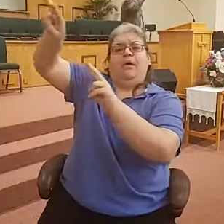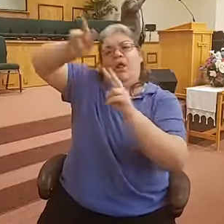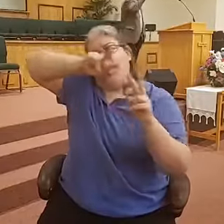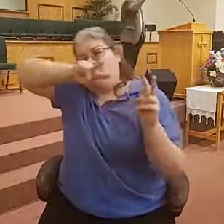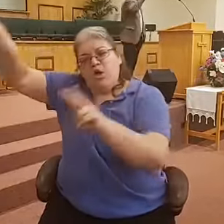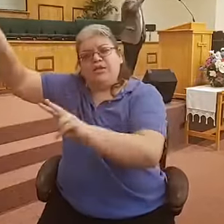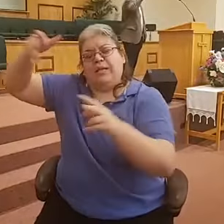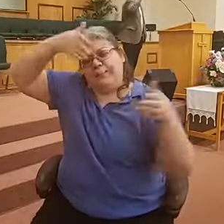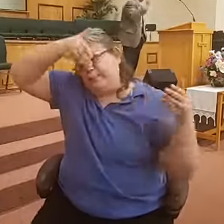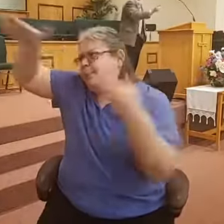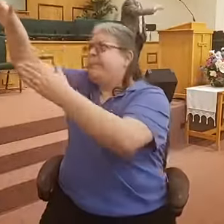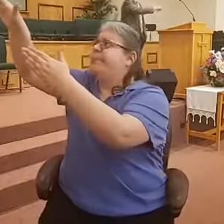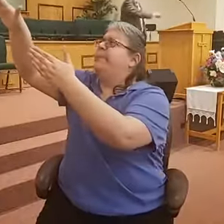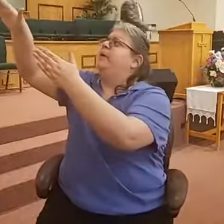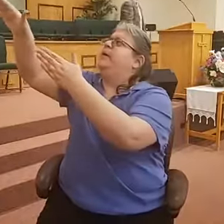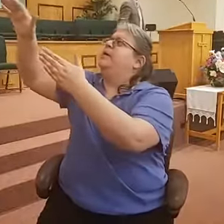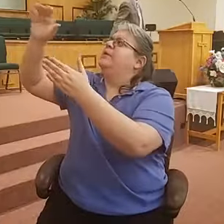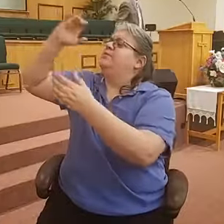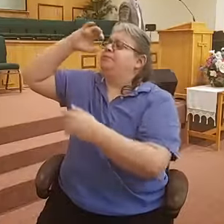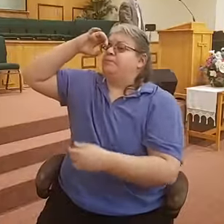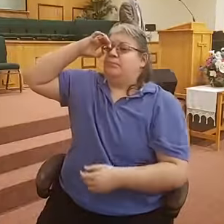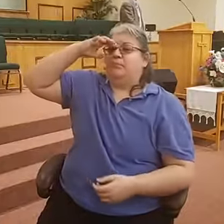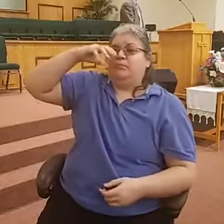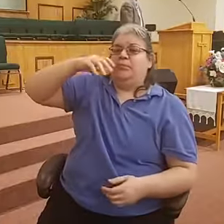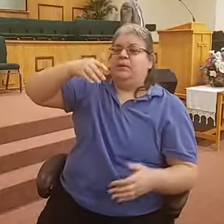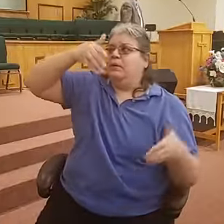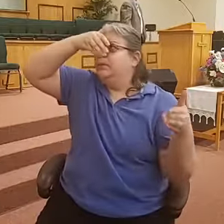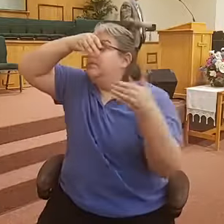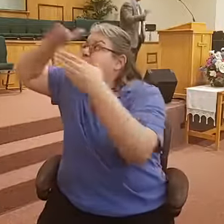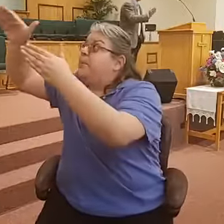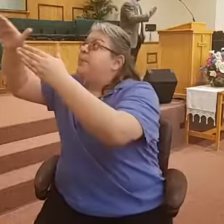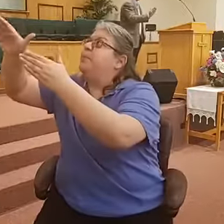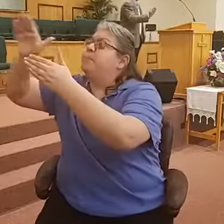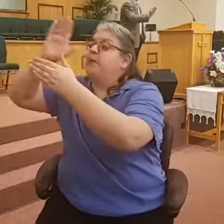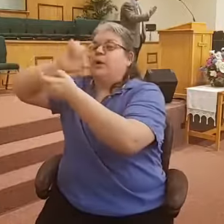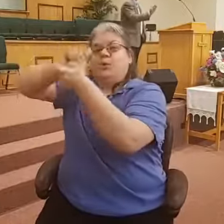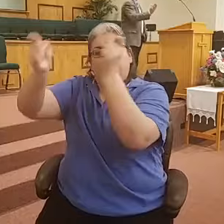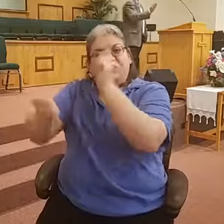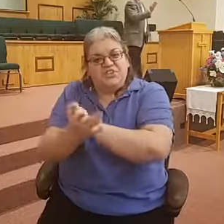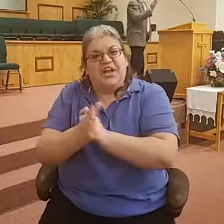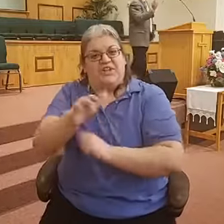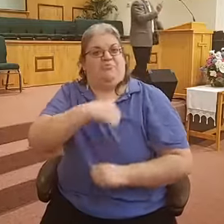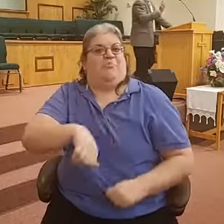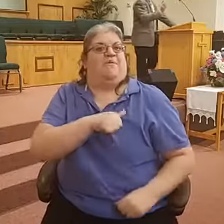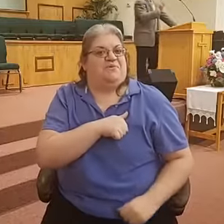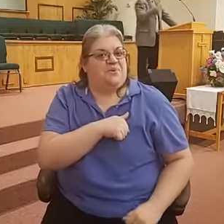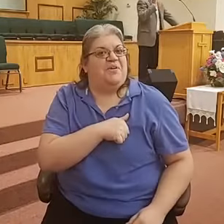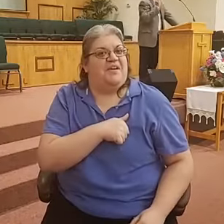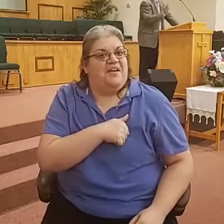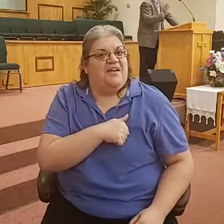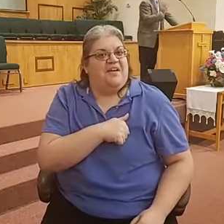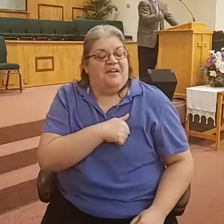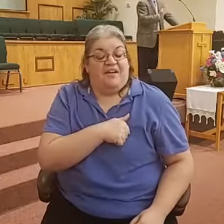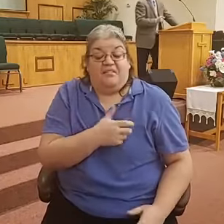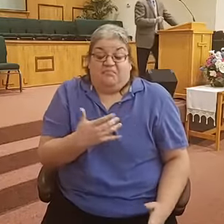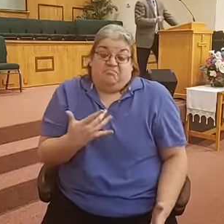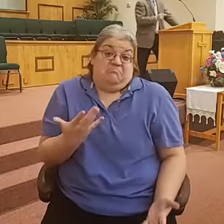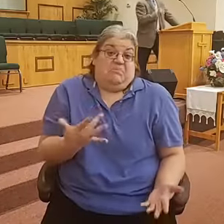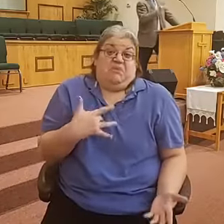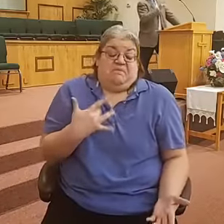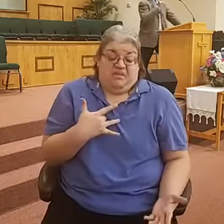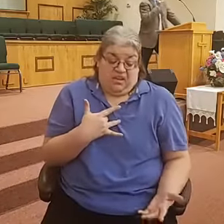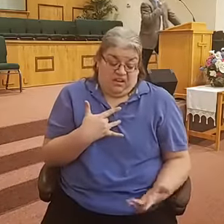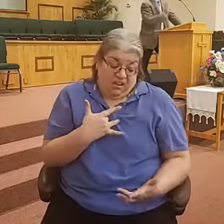Your outlook always affects your outlook. Look to him. And if you feel like, oh, I'm just not